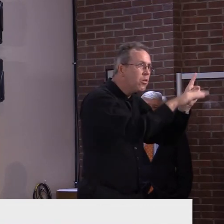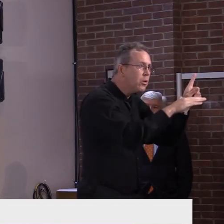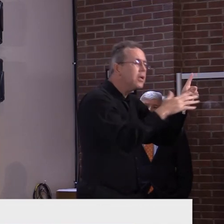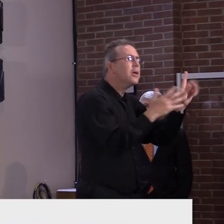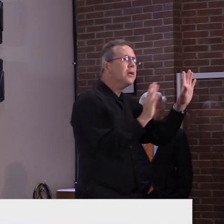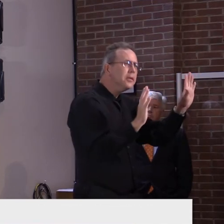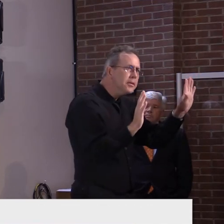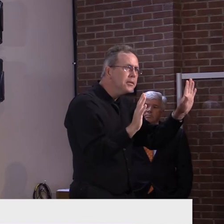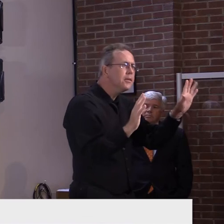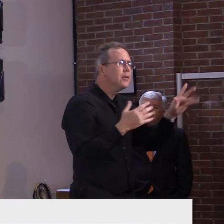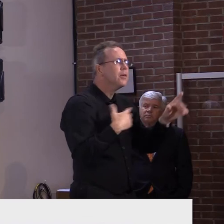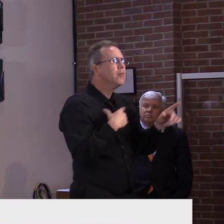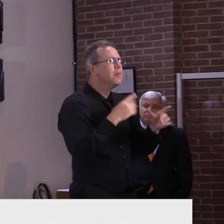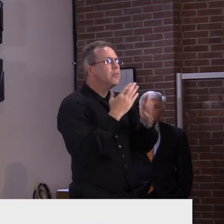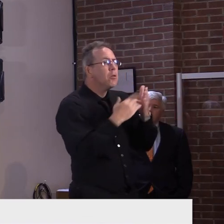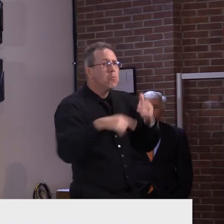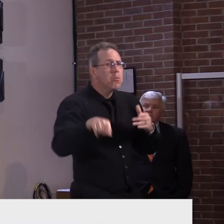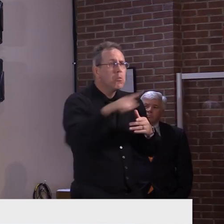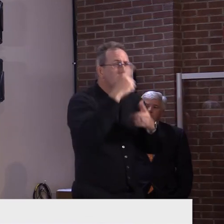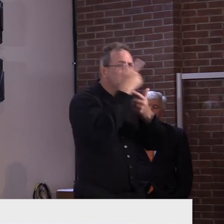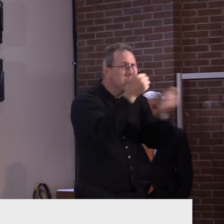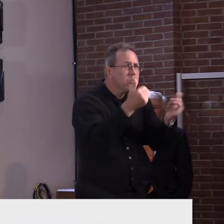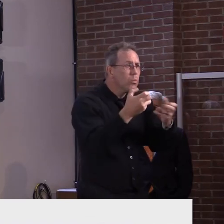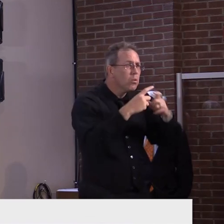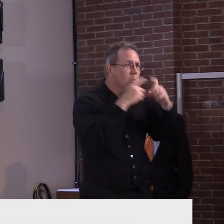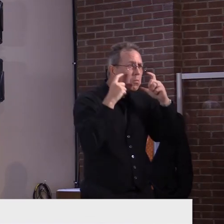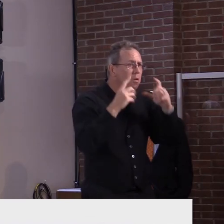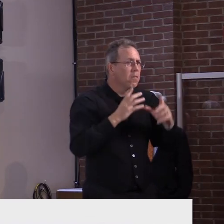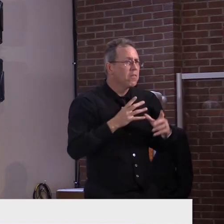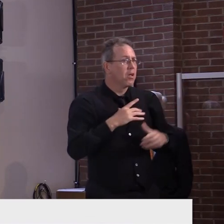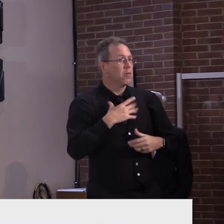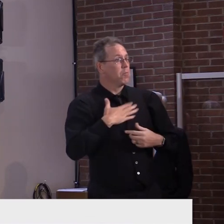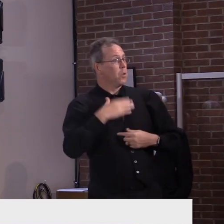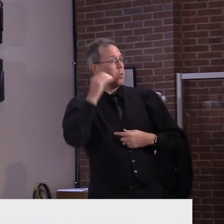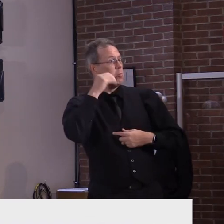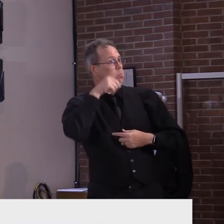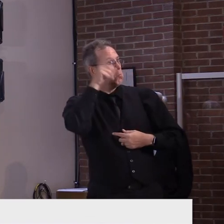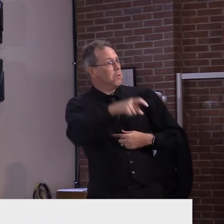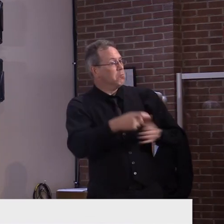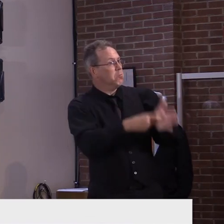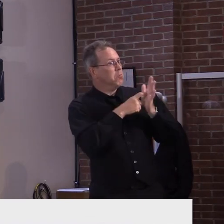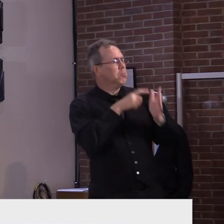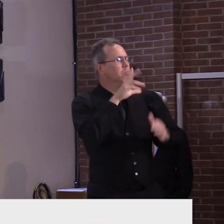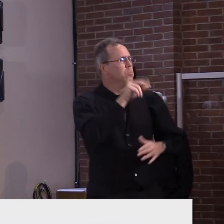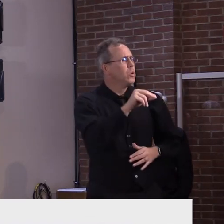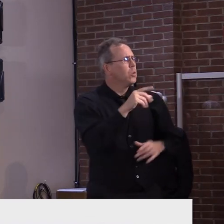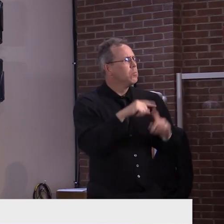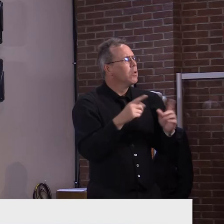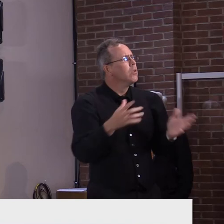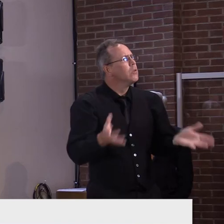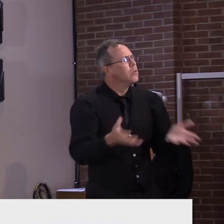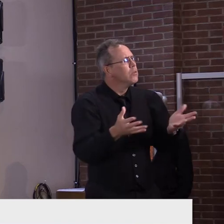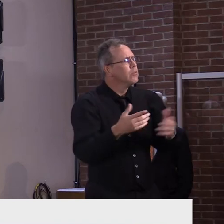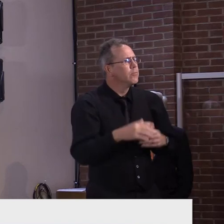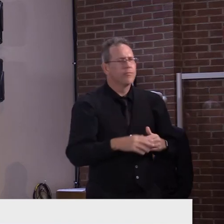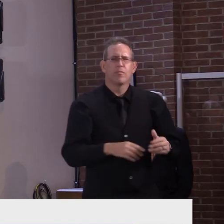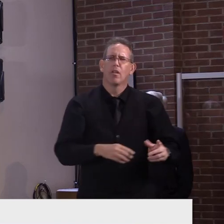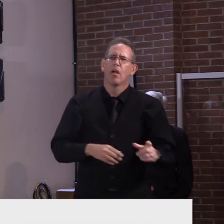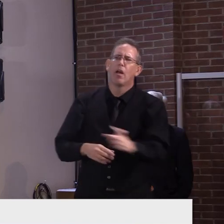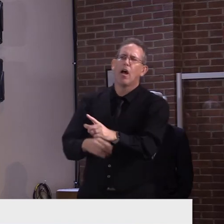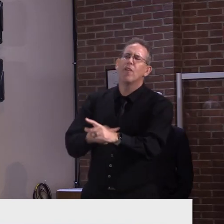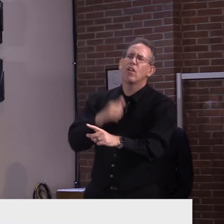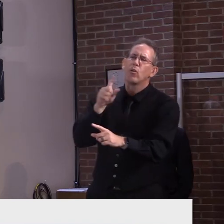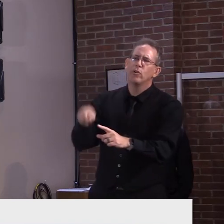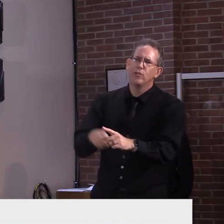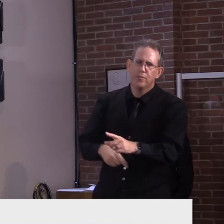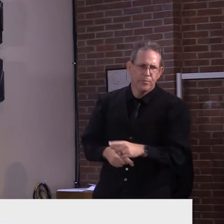would be masked, and I don't think it's necessary. What about on testing? So far, the Vermont Department of Health recommendations have